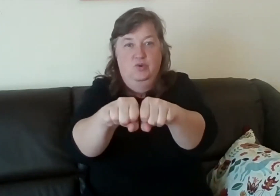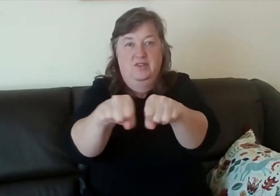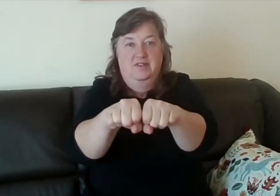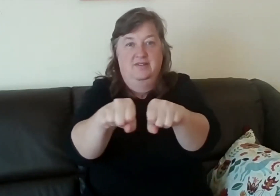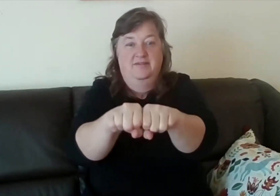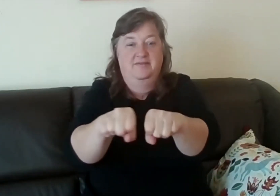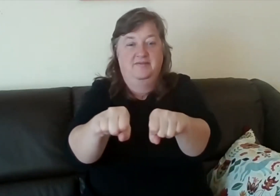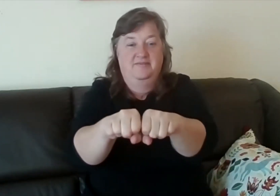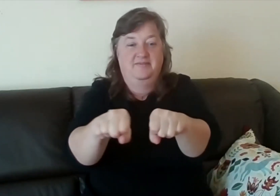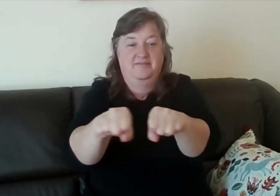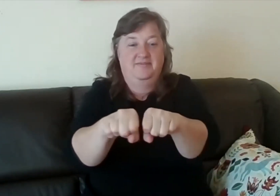shoes,